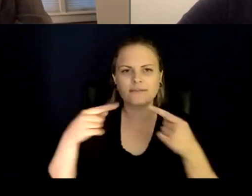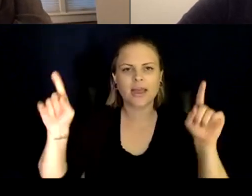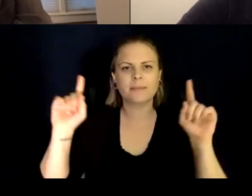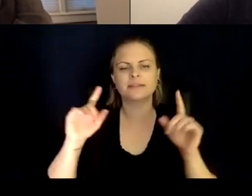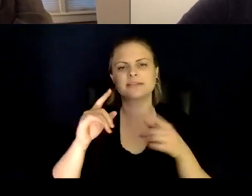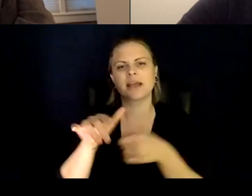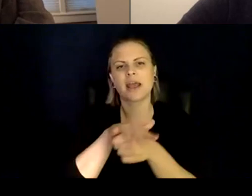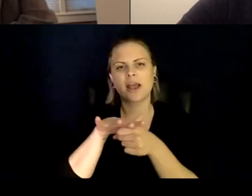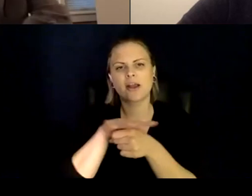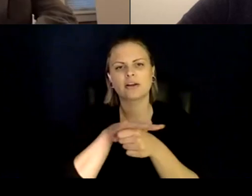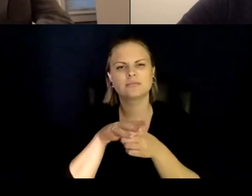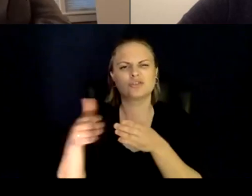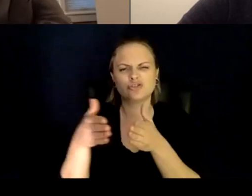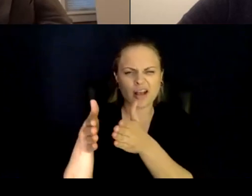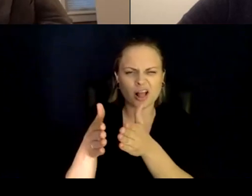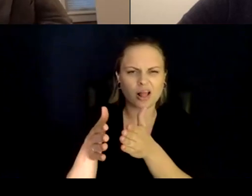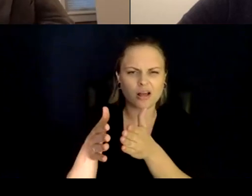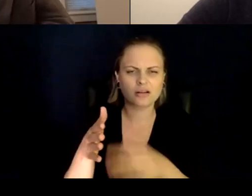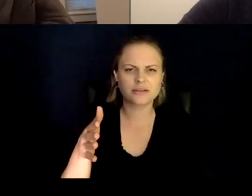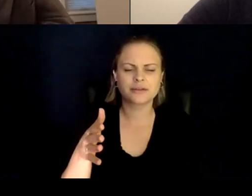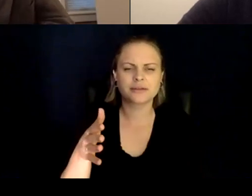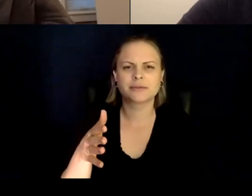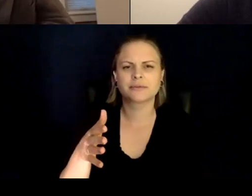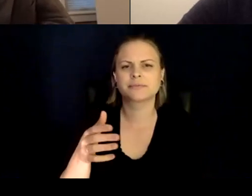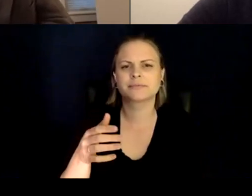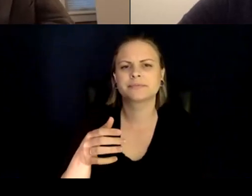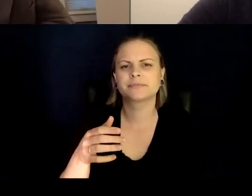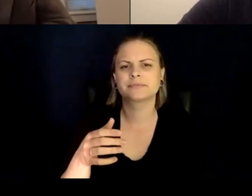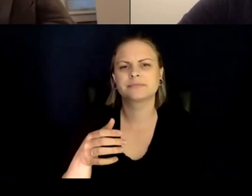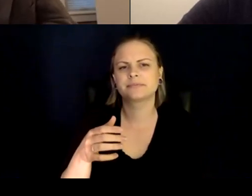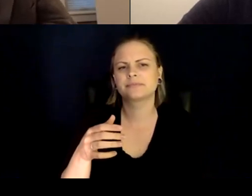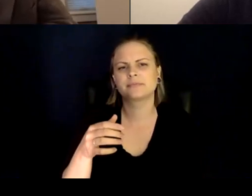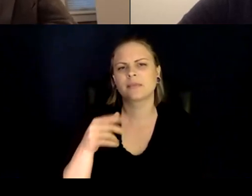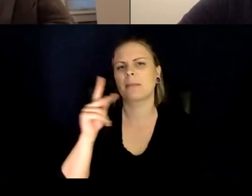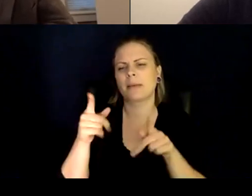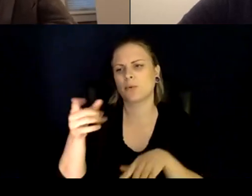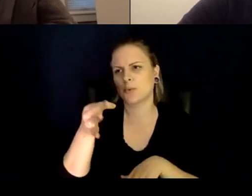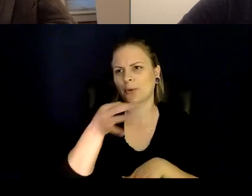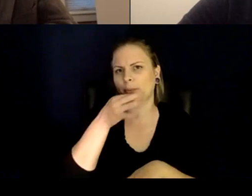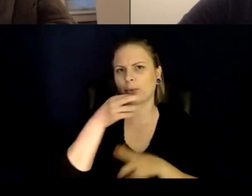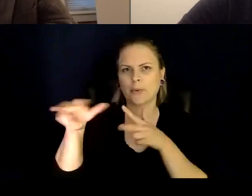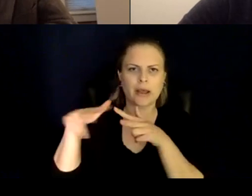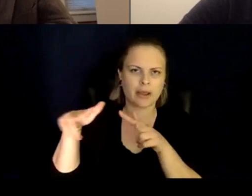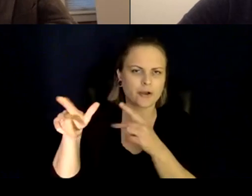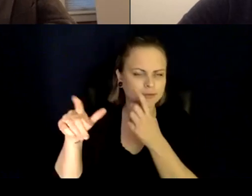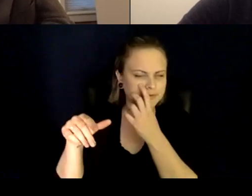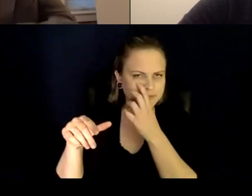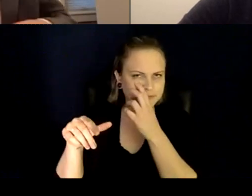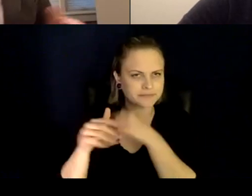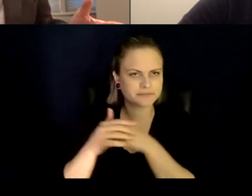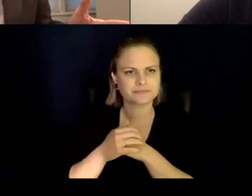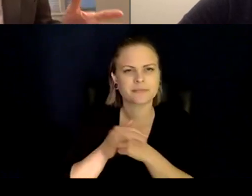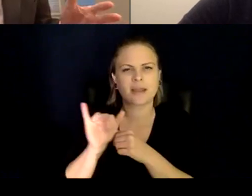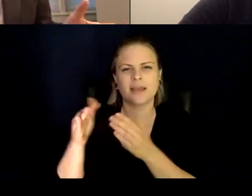area, a trail really, among mountaineers and people who are hikers. And it's a trail